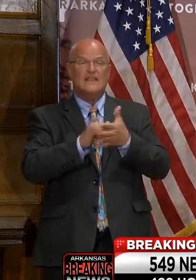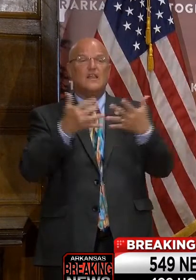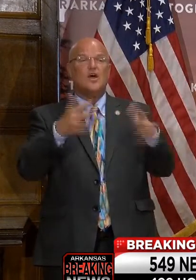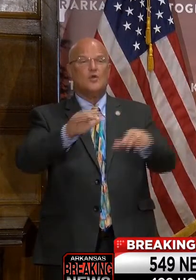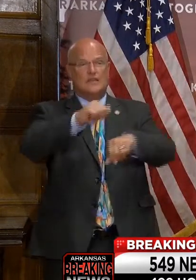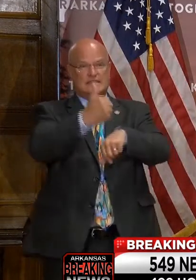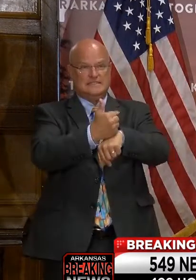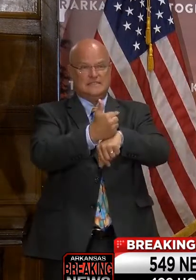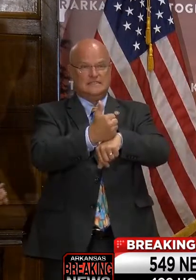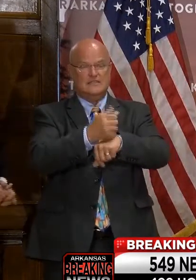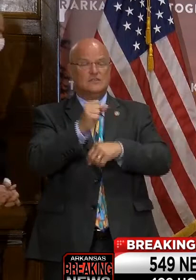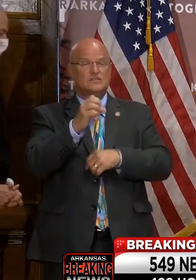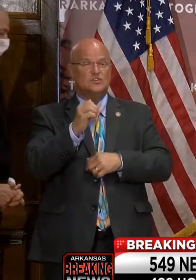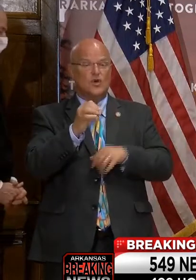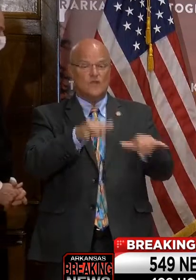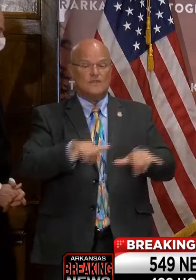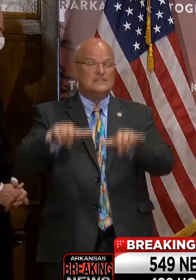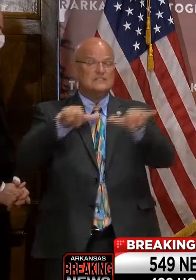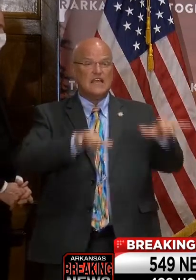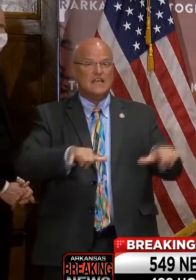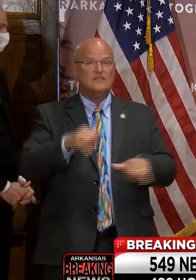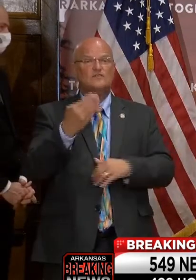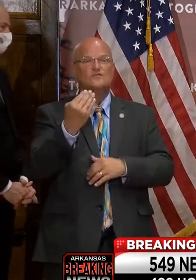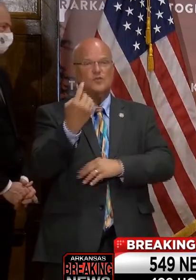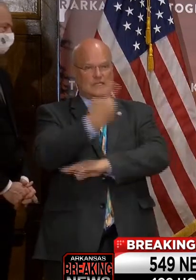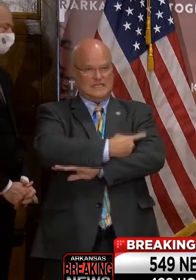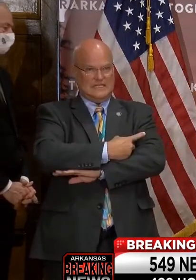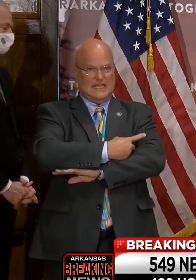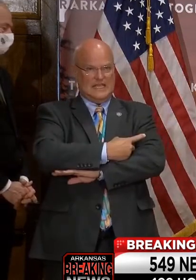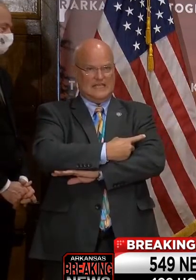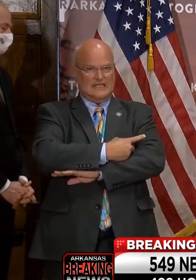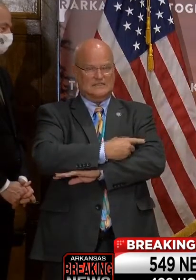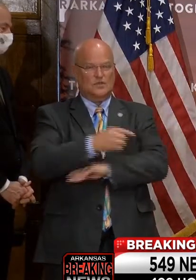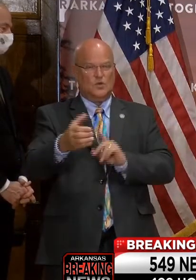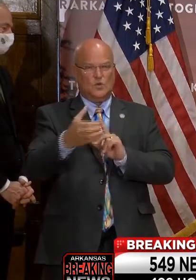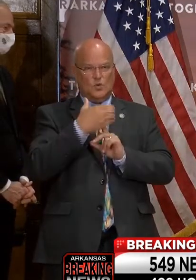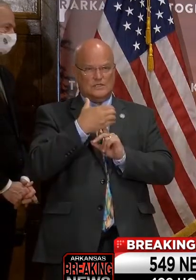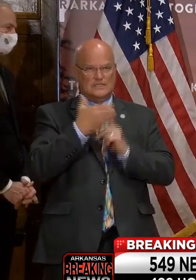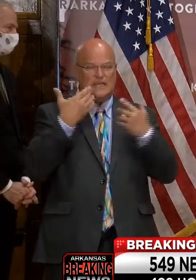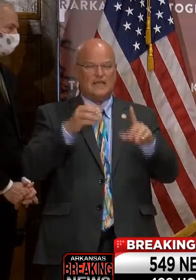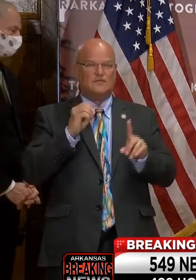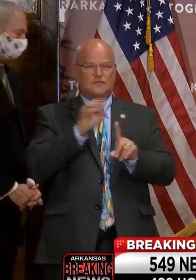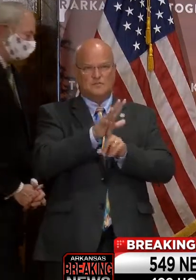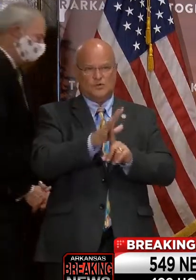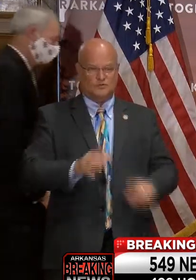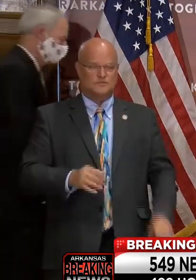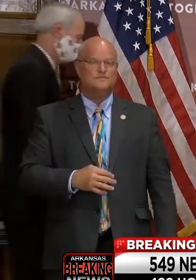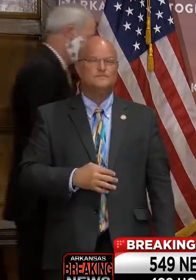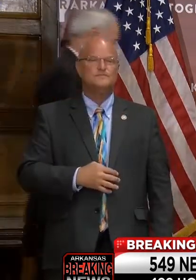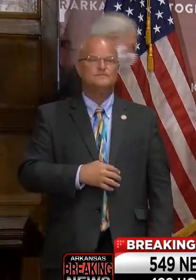already exists. So the standard is 14 days quarantine after exposure.